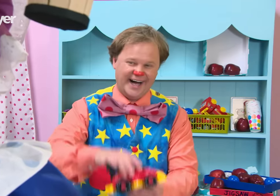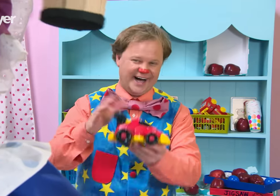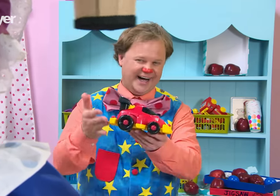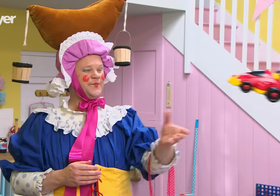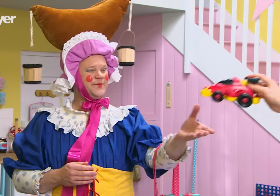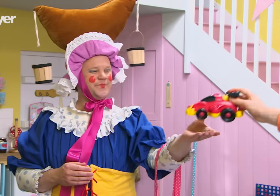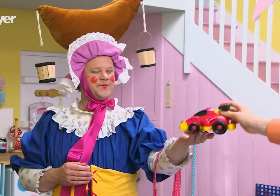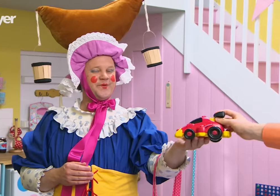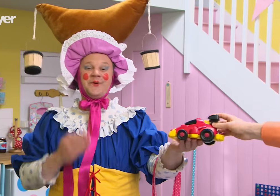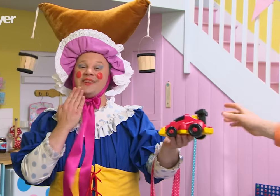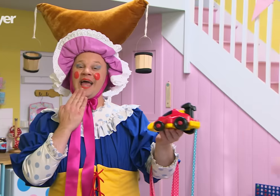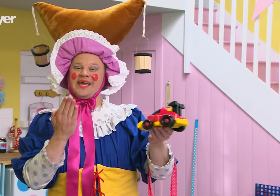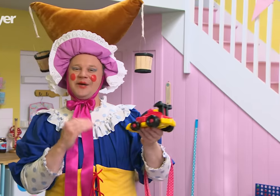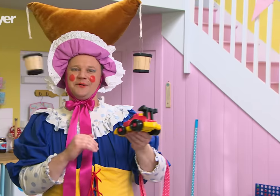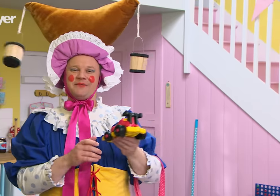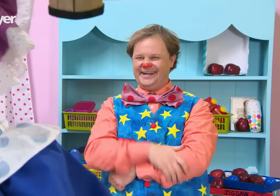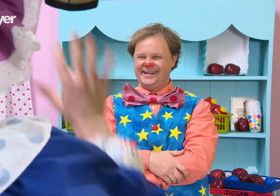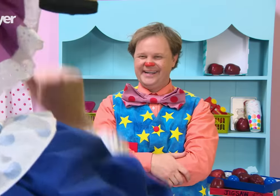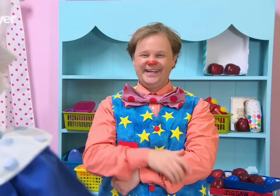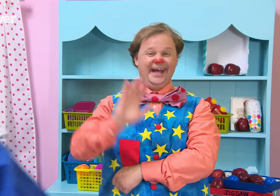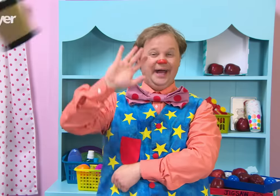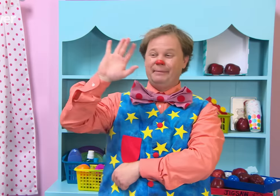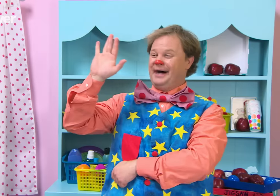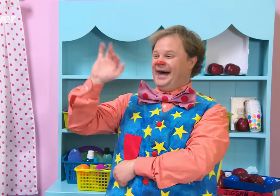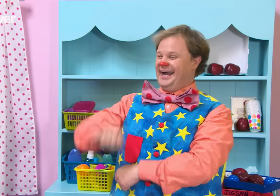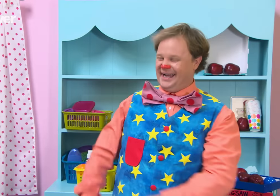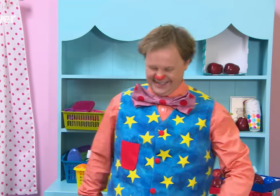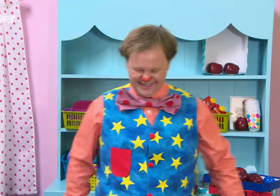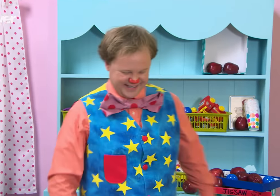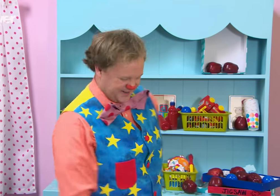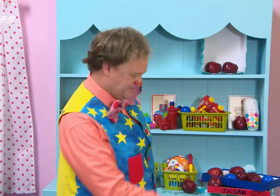car. Thank you. Toodlepip. Bye-bye.